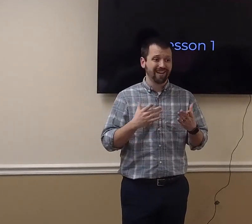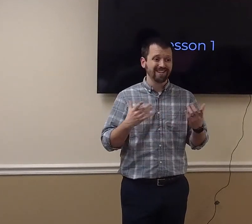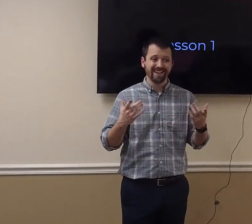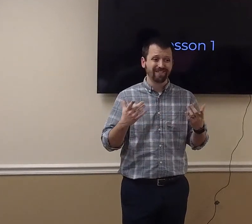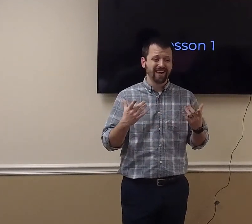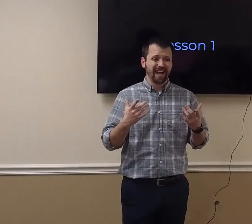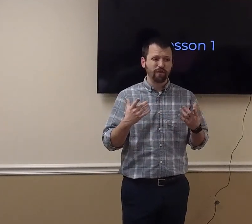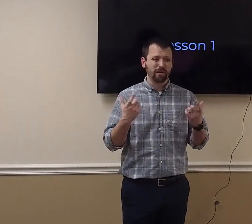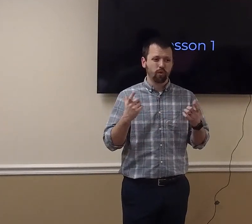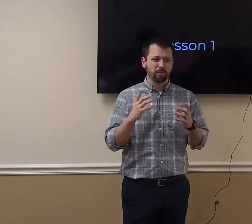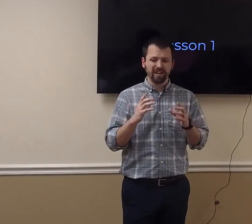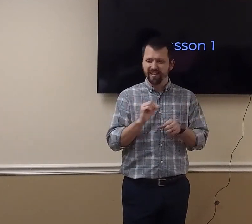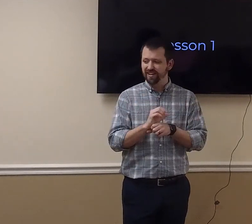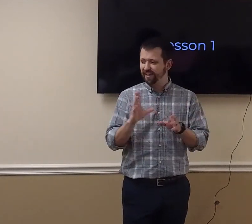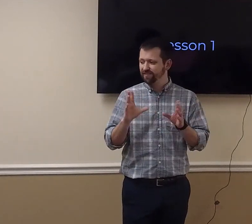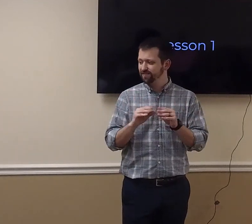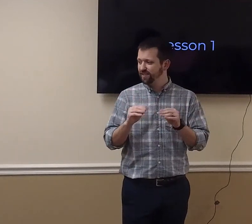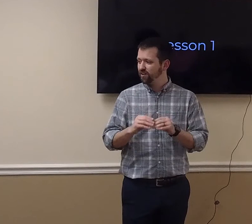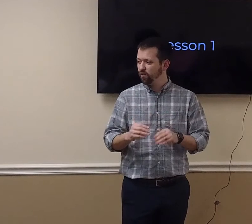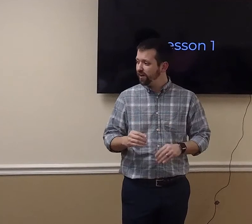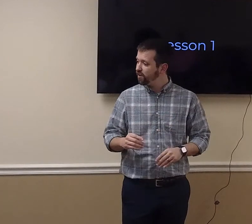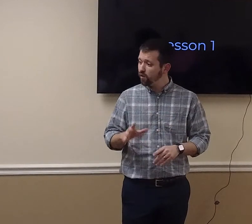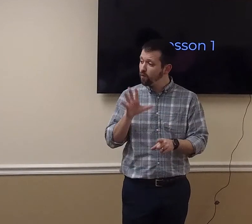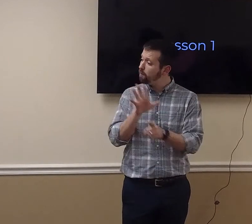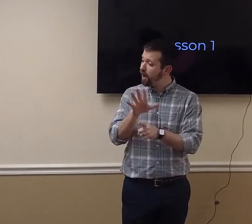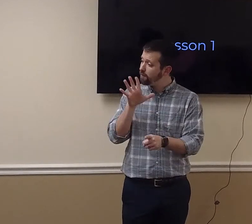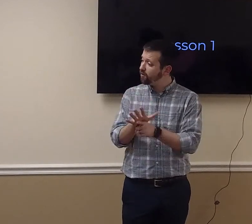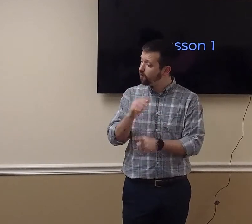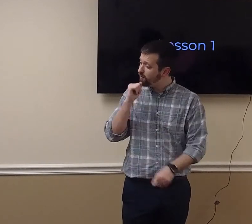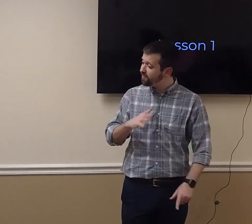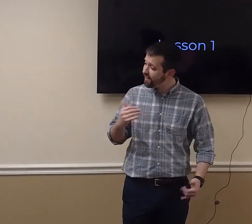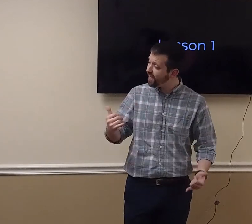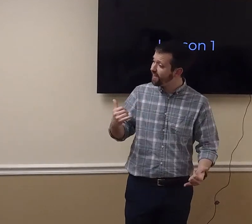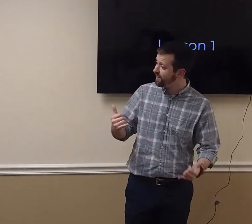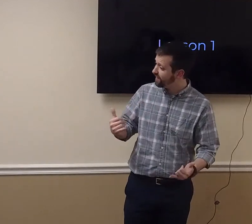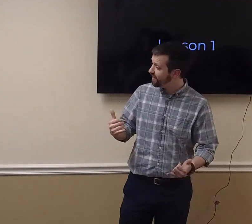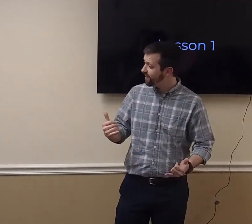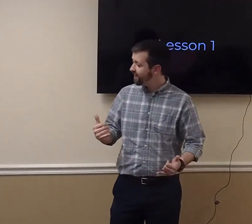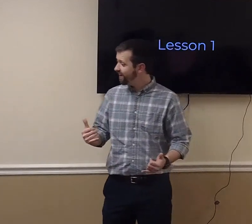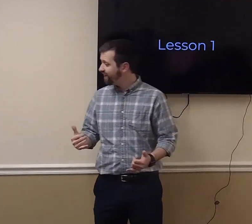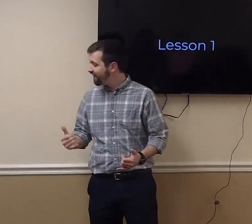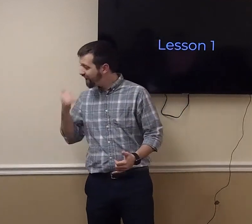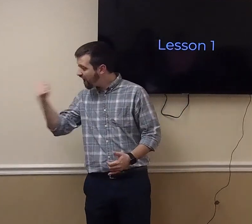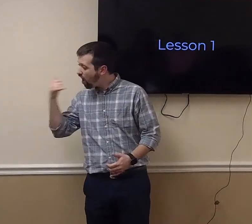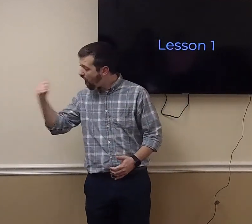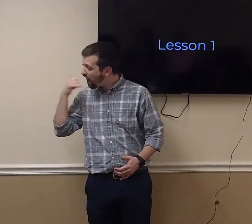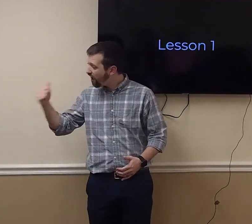I have a big work meeting that day. Gloria, you are one popular woman today. I put it on power off, so how